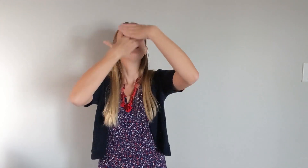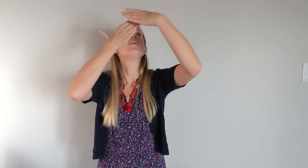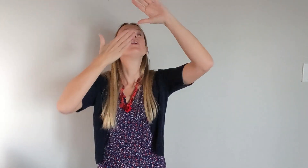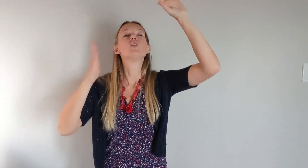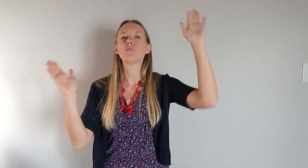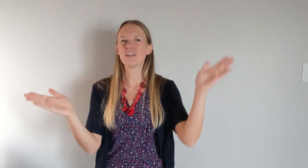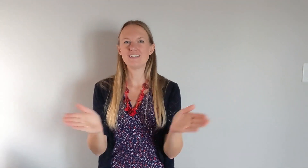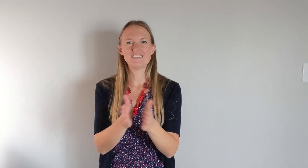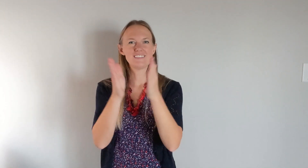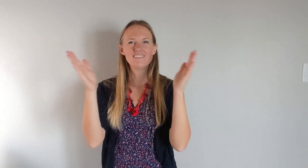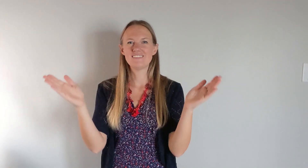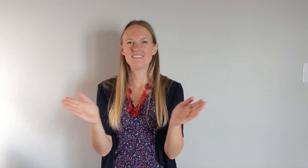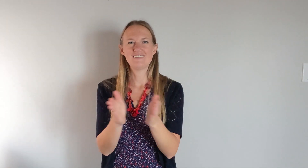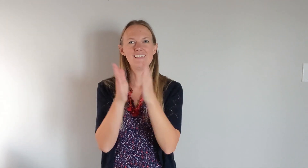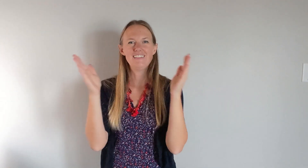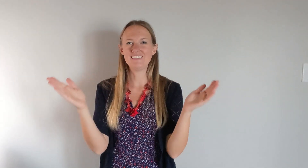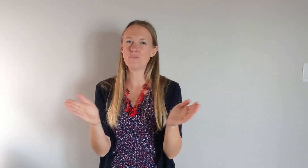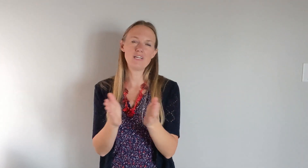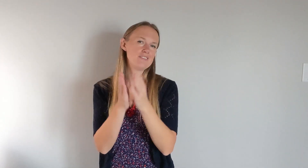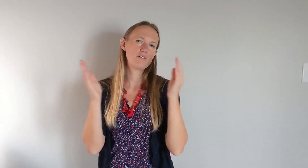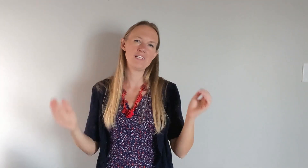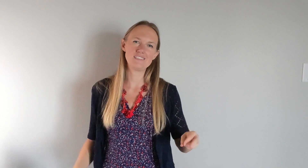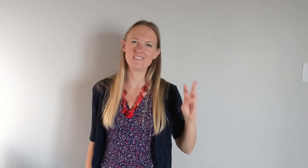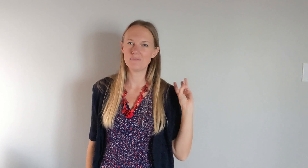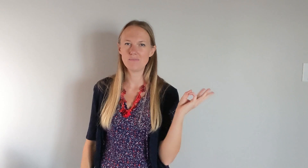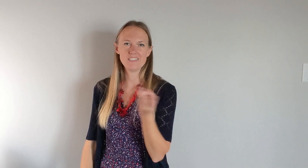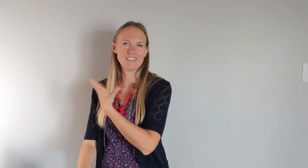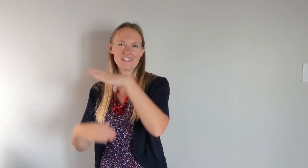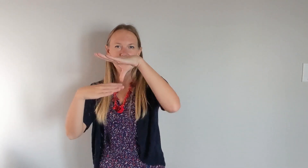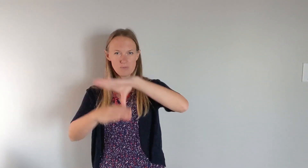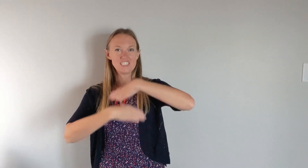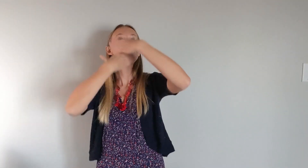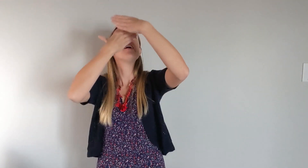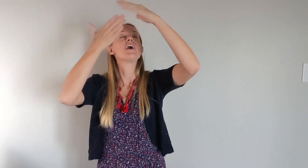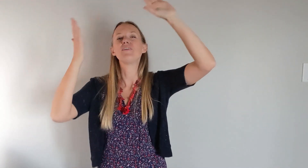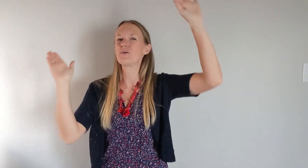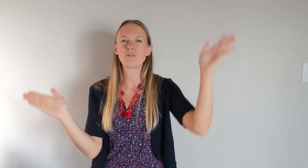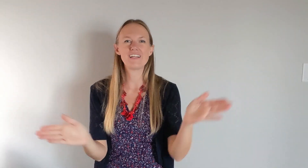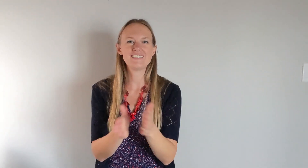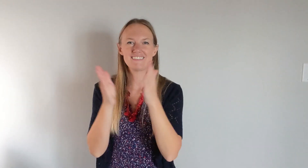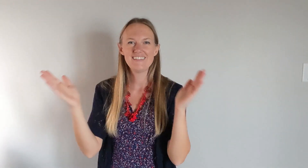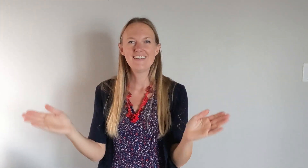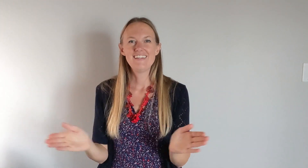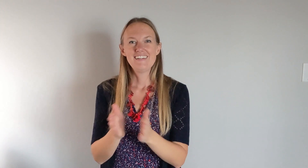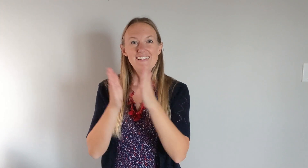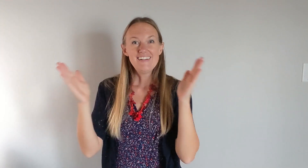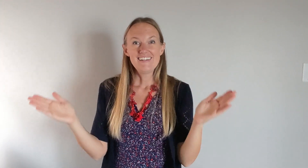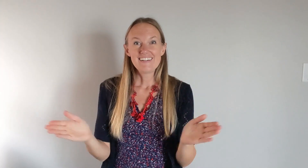out your praise. And then sometimes it repeats and sometimes it doesn't there. We shout out your praise.